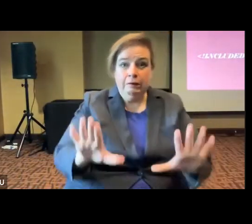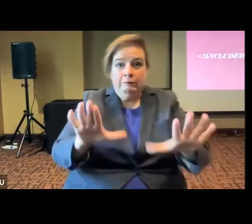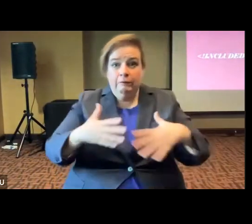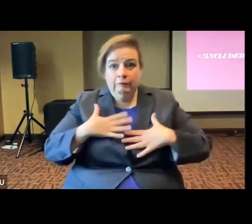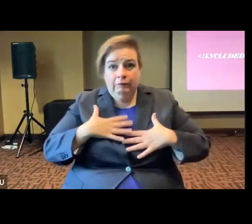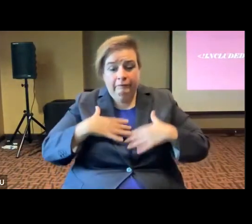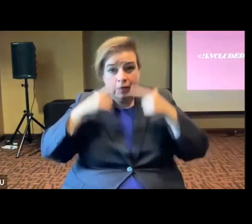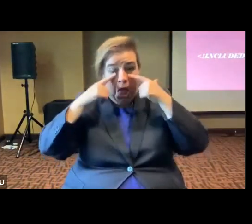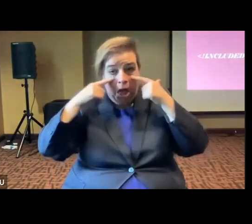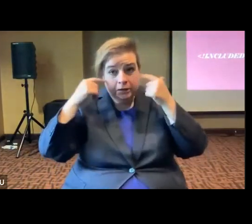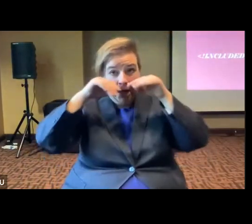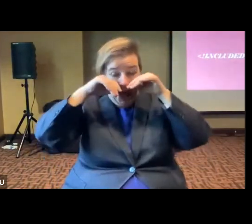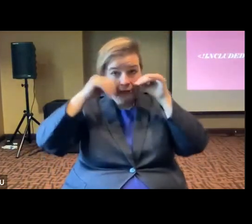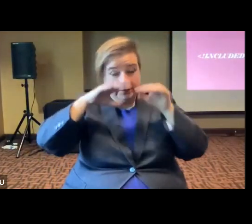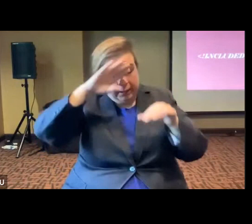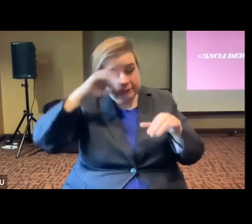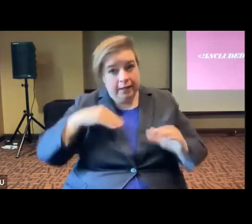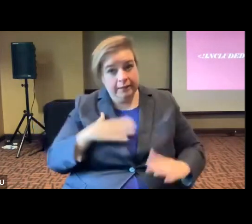going.